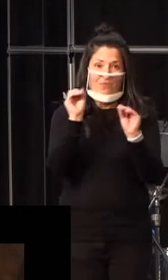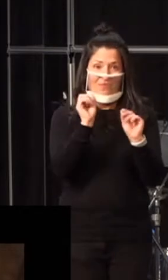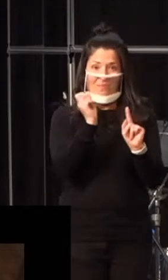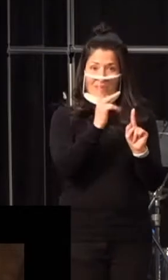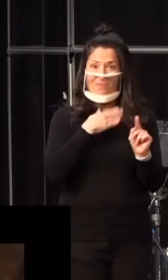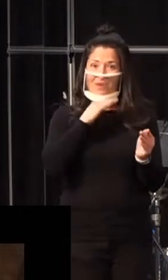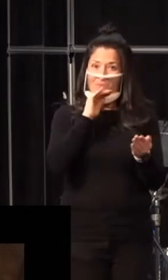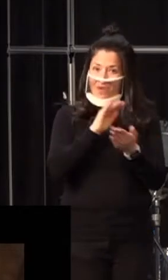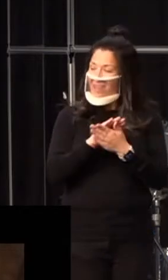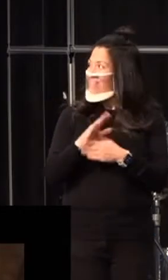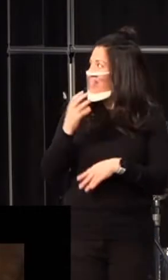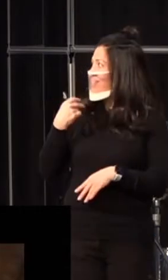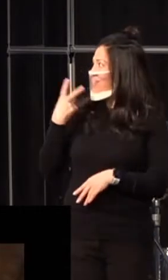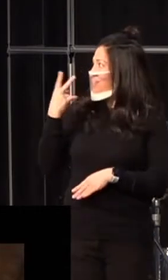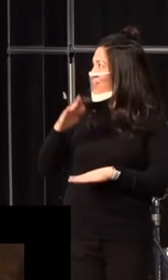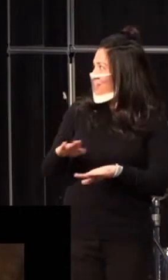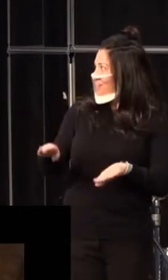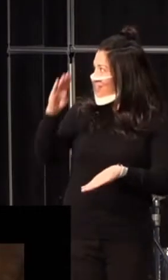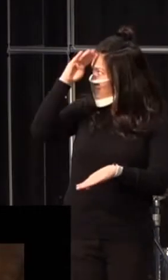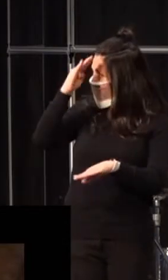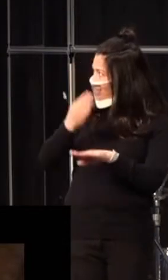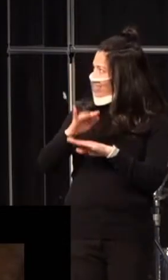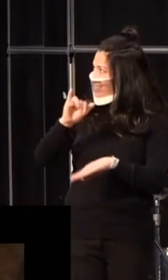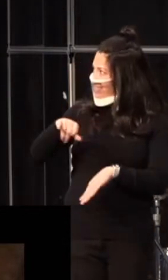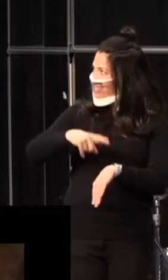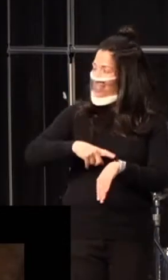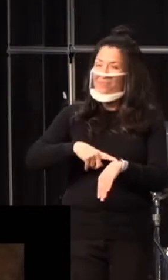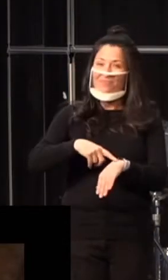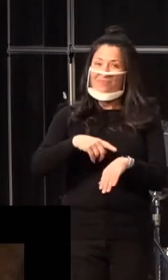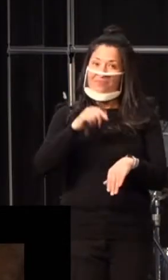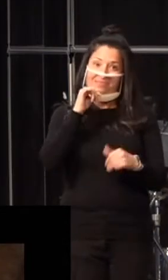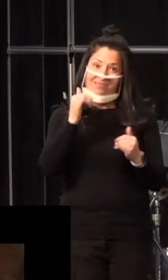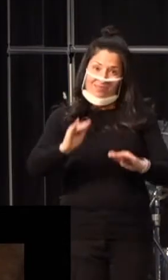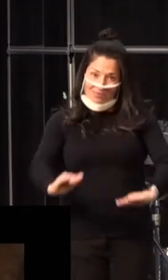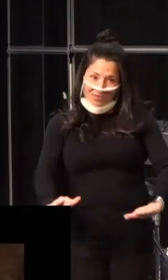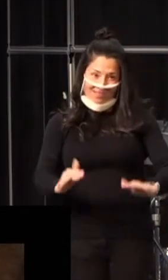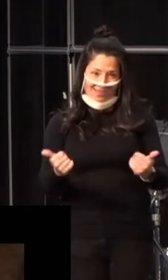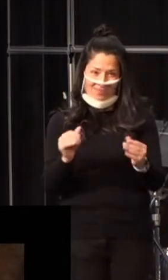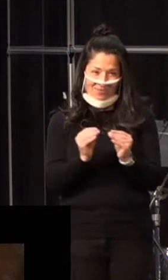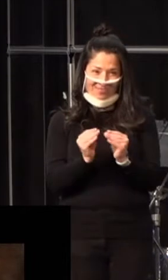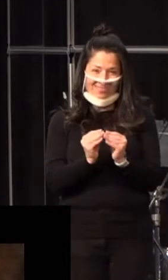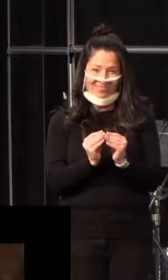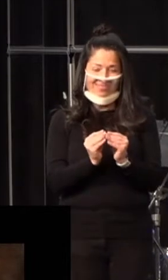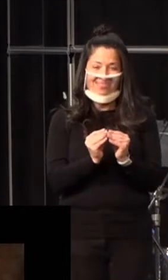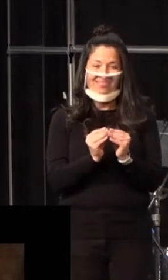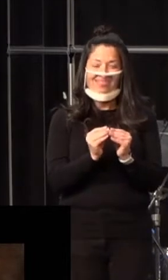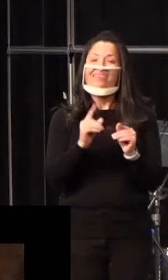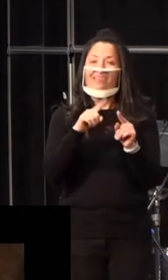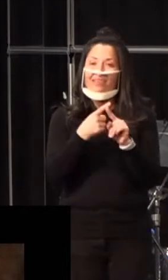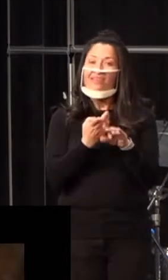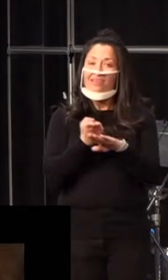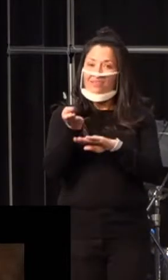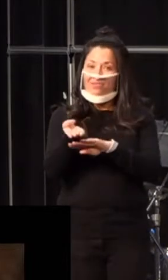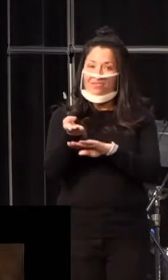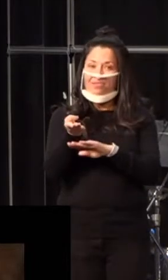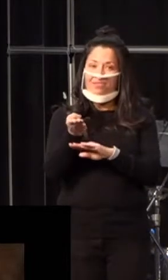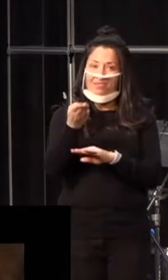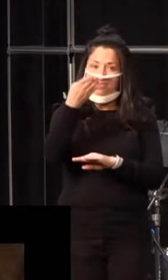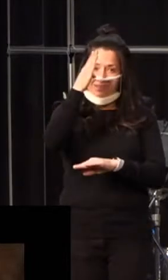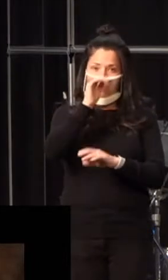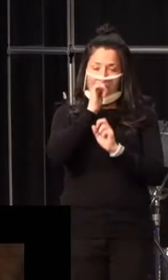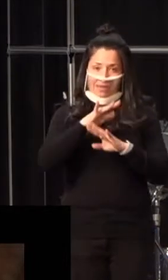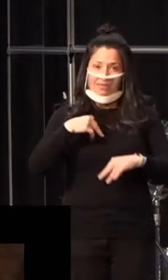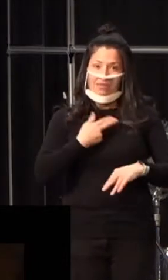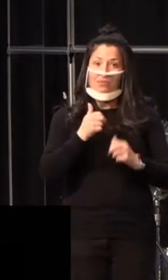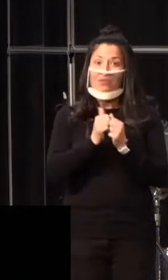my wife, Kanan. We had two small sons at the time. They're not so small anymore. And then after that, God blessed